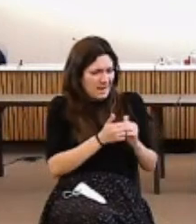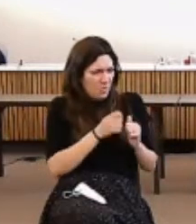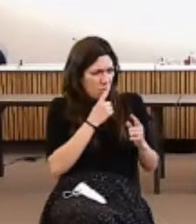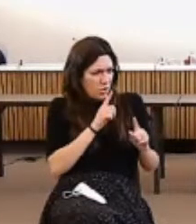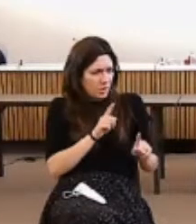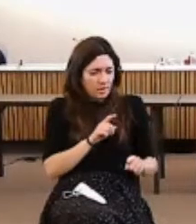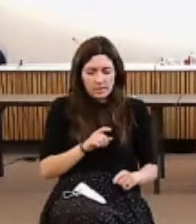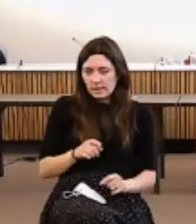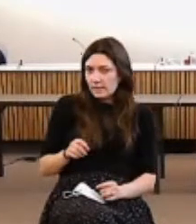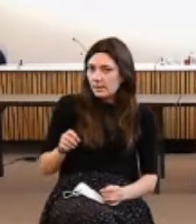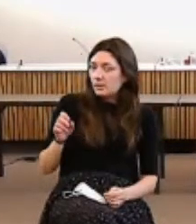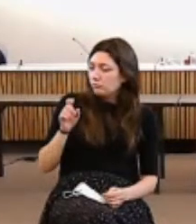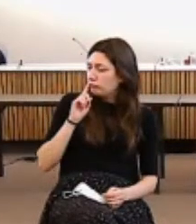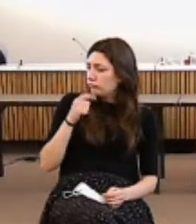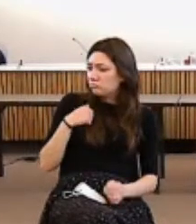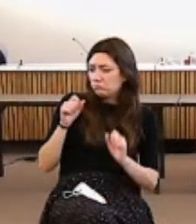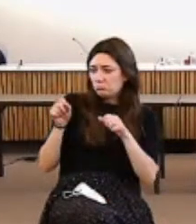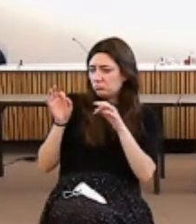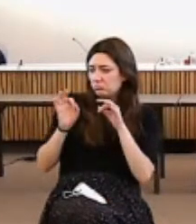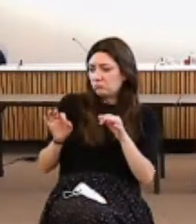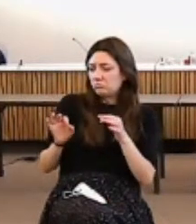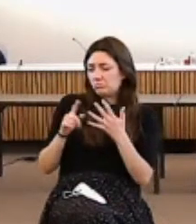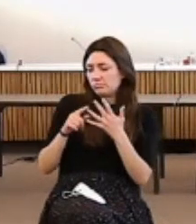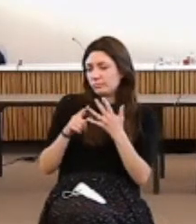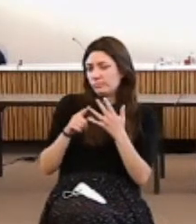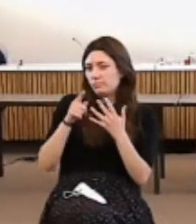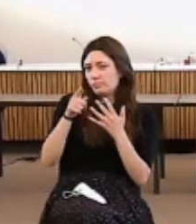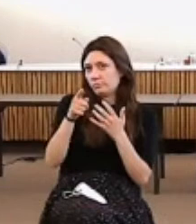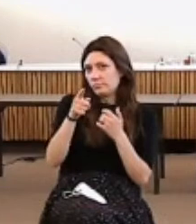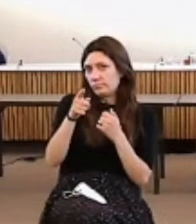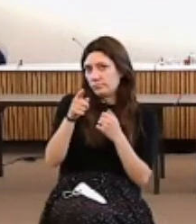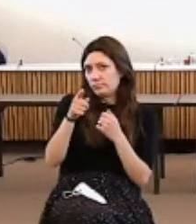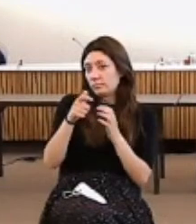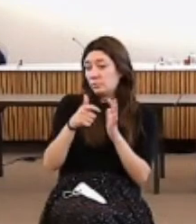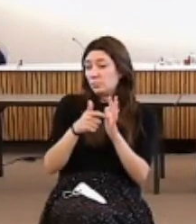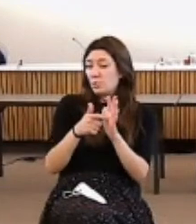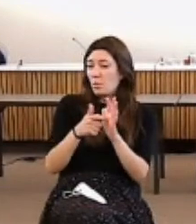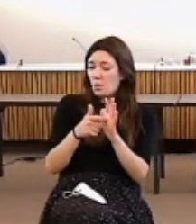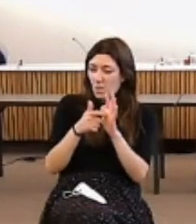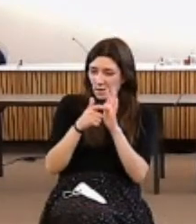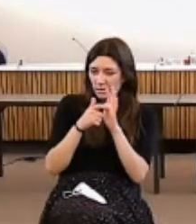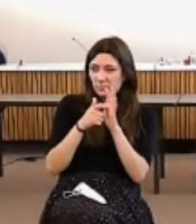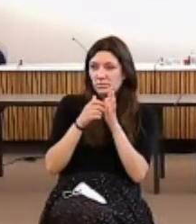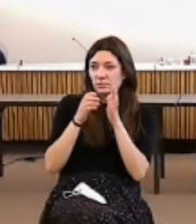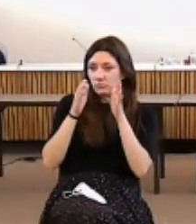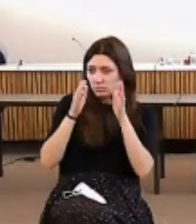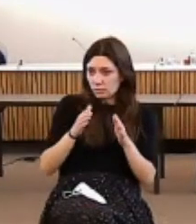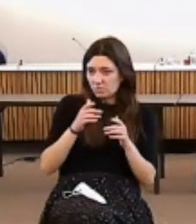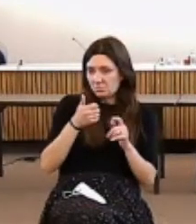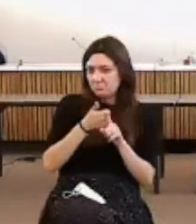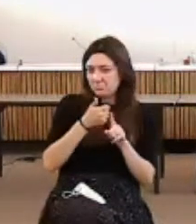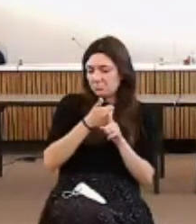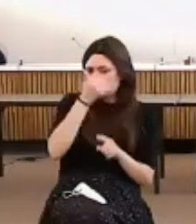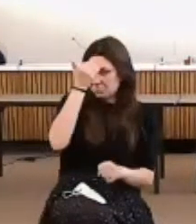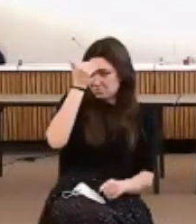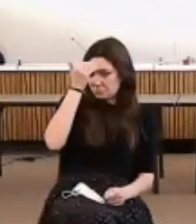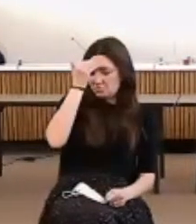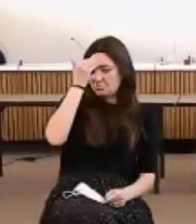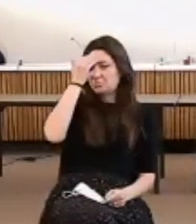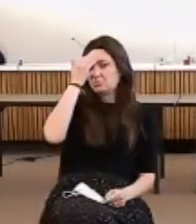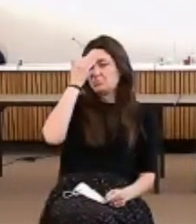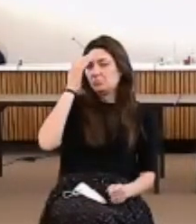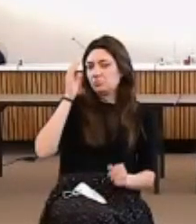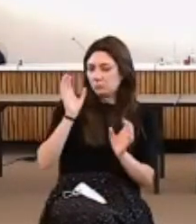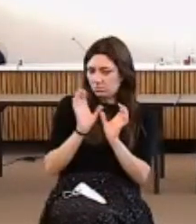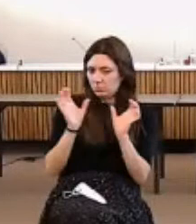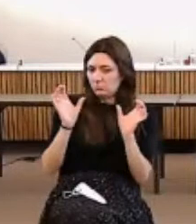So it requires somebody with knowledge and experience and certification to own and maintain that, which